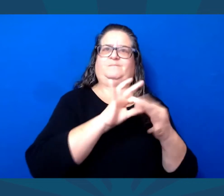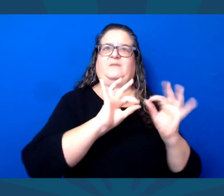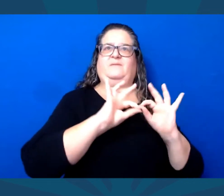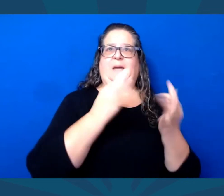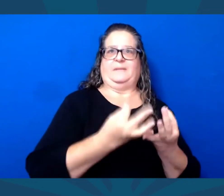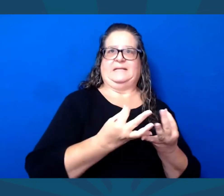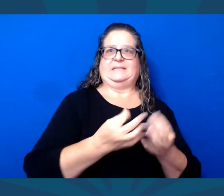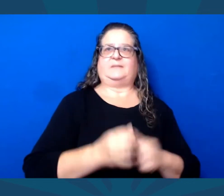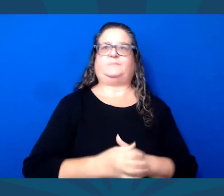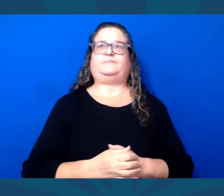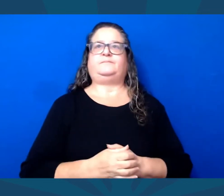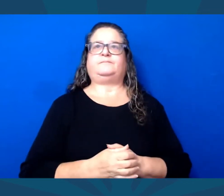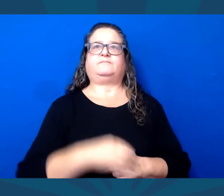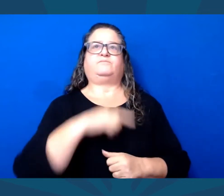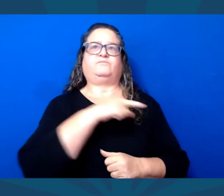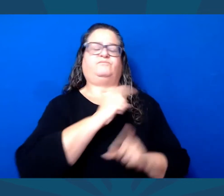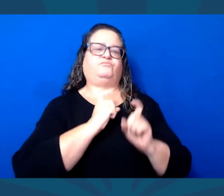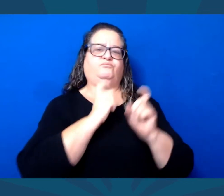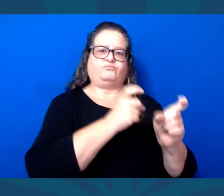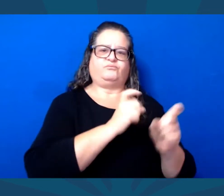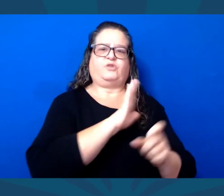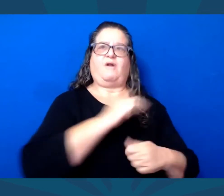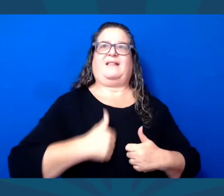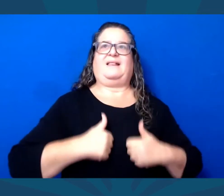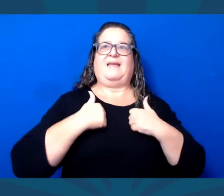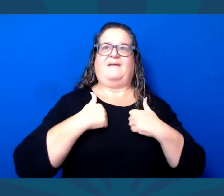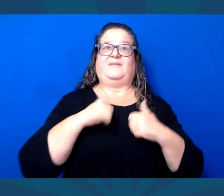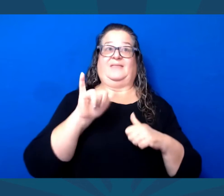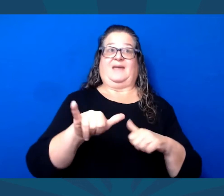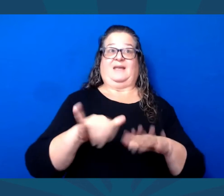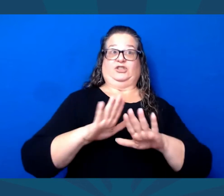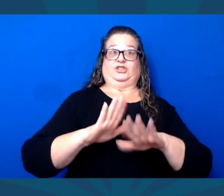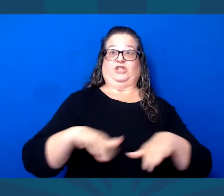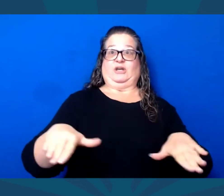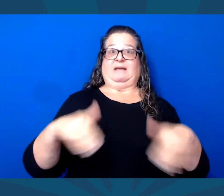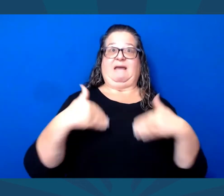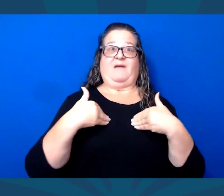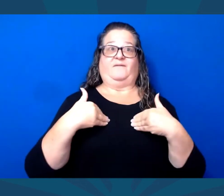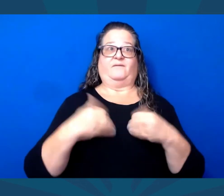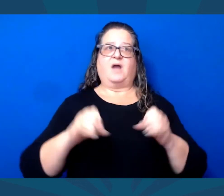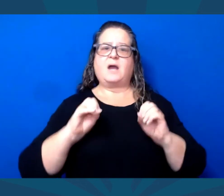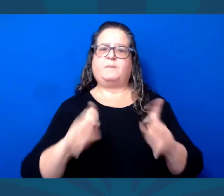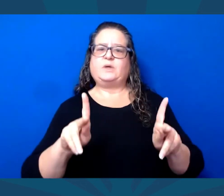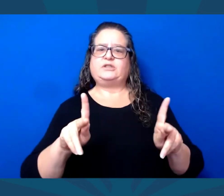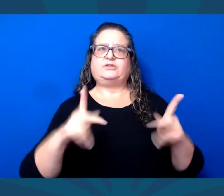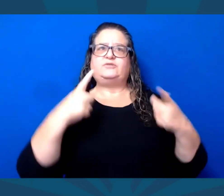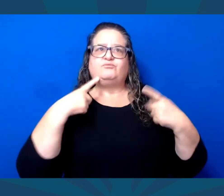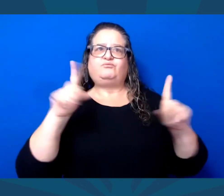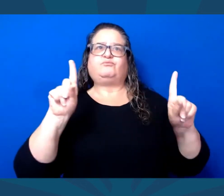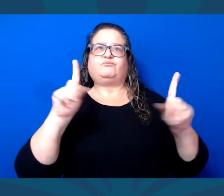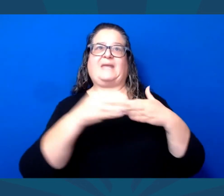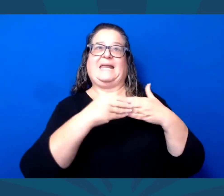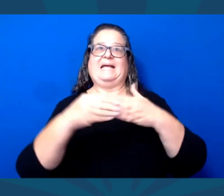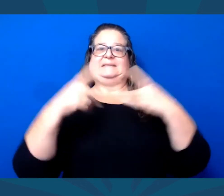As a community leader, dedicated wife, and mother, I have dedicated my life ensuring that